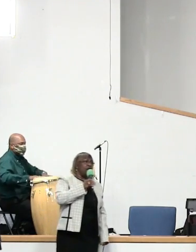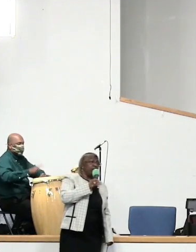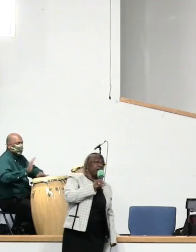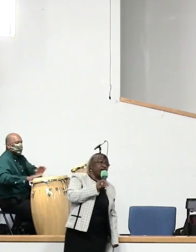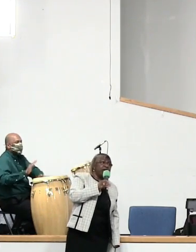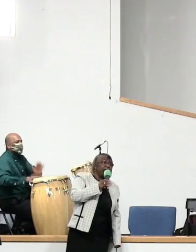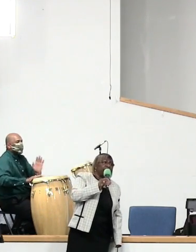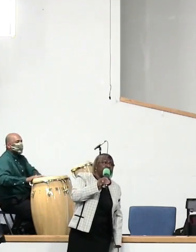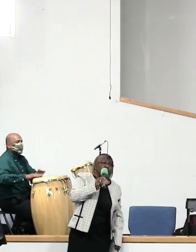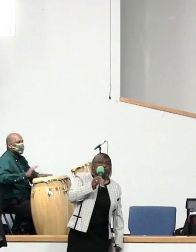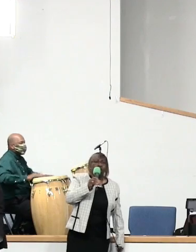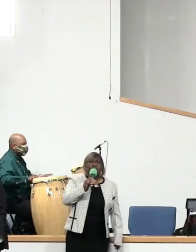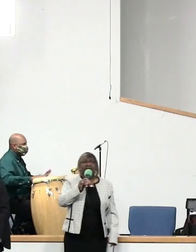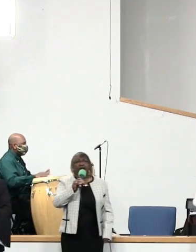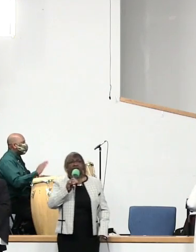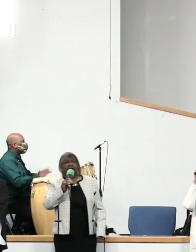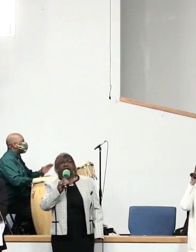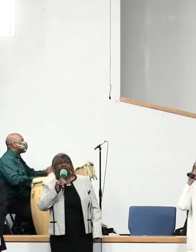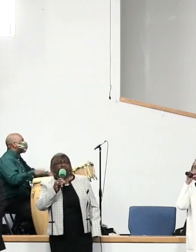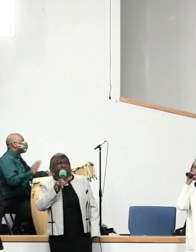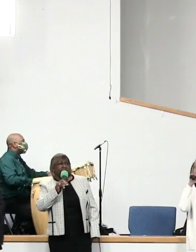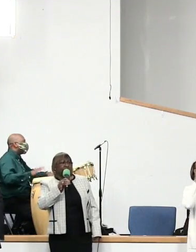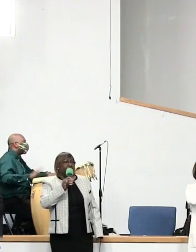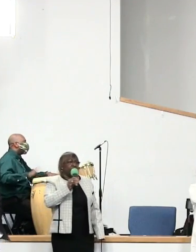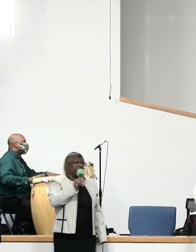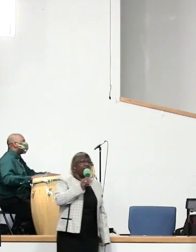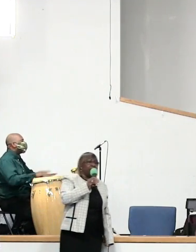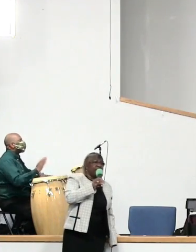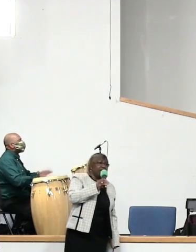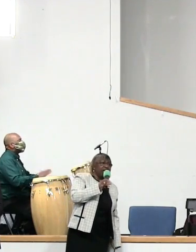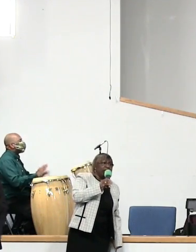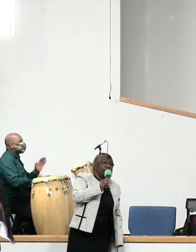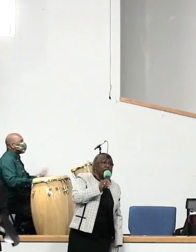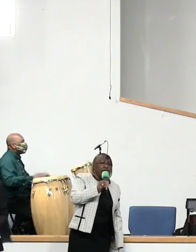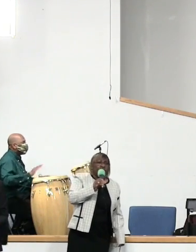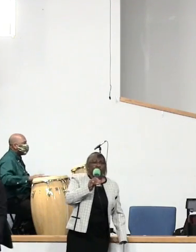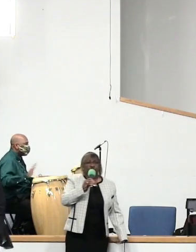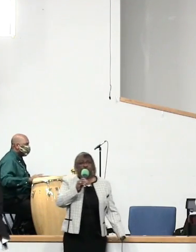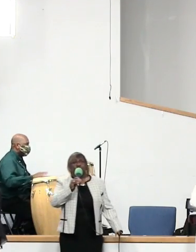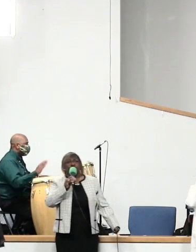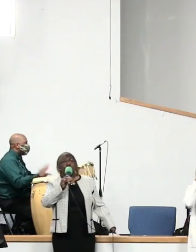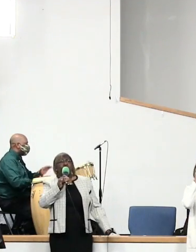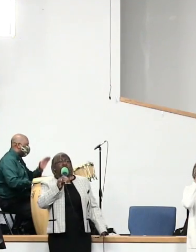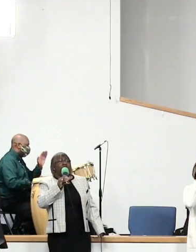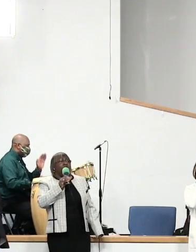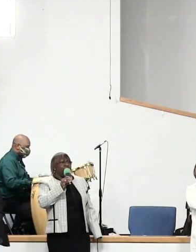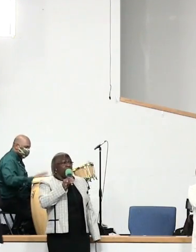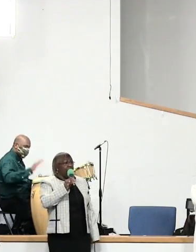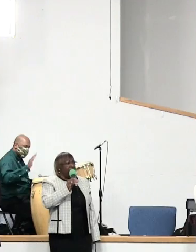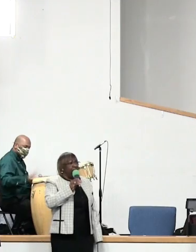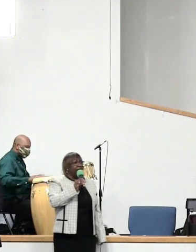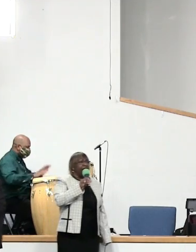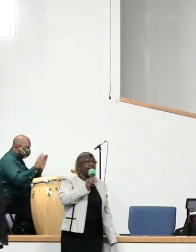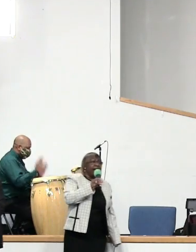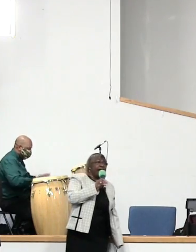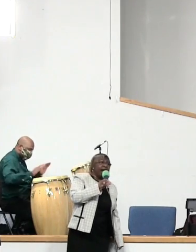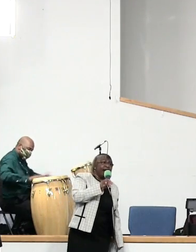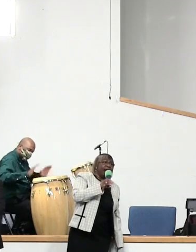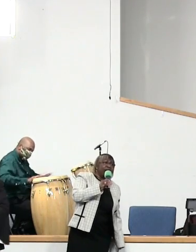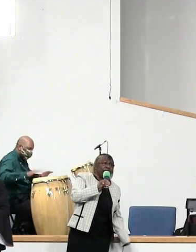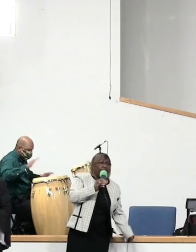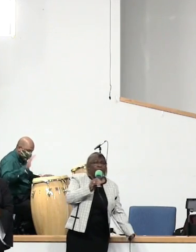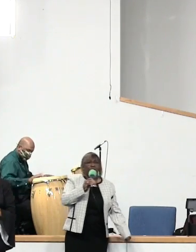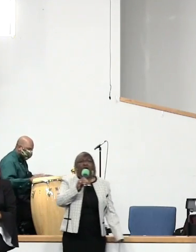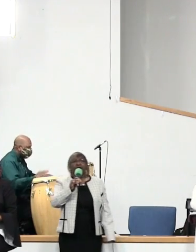me. No mountain can stop me. 'Cause you hold my hand.